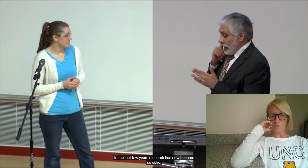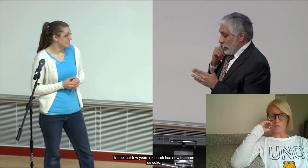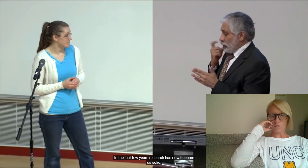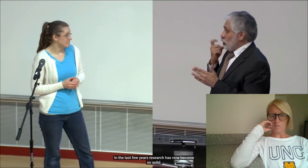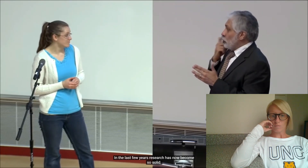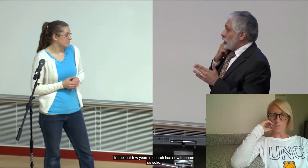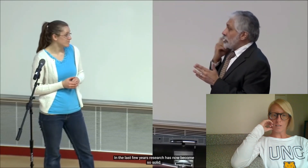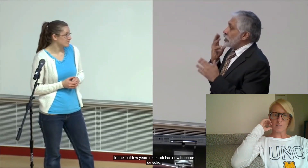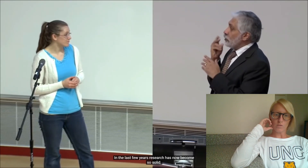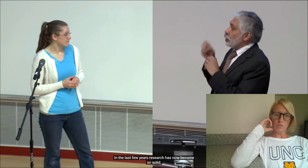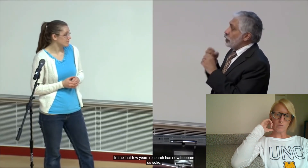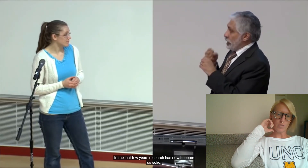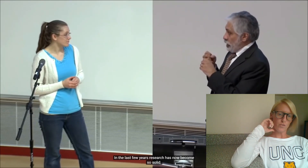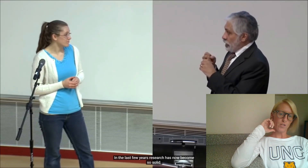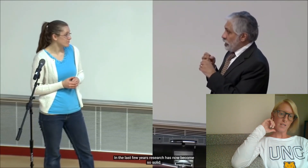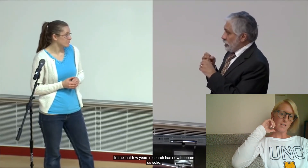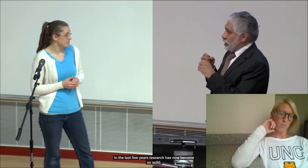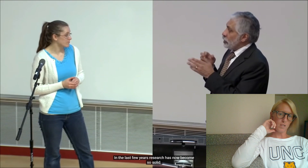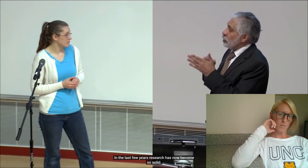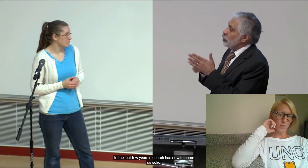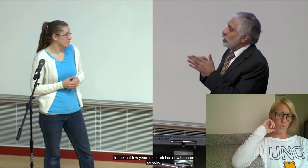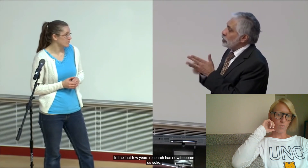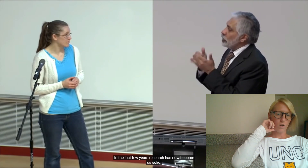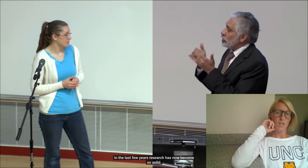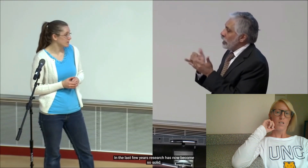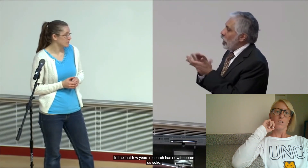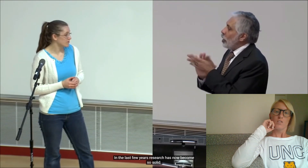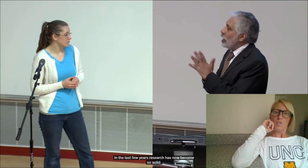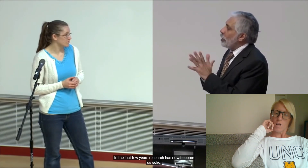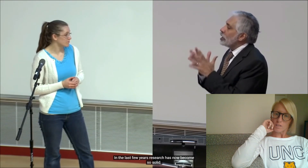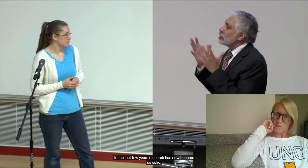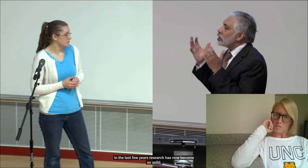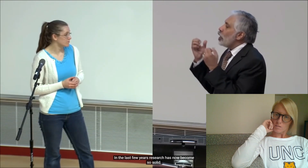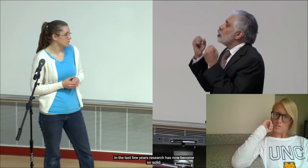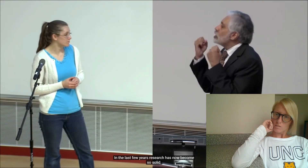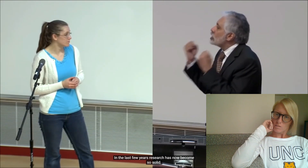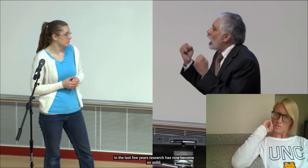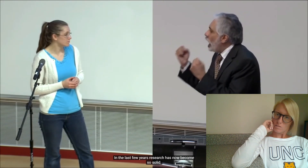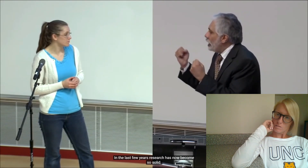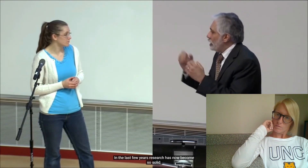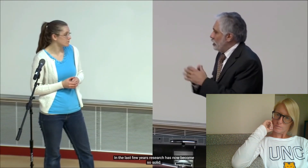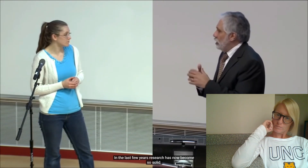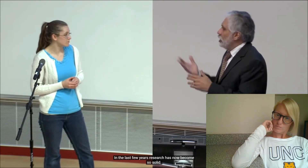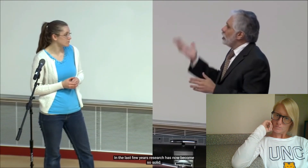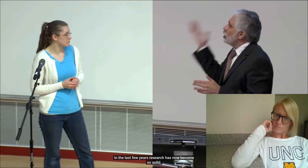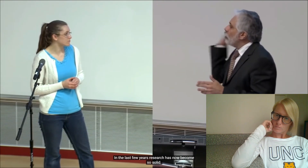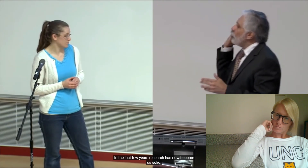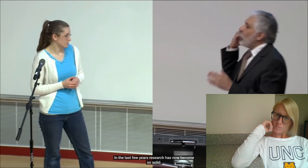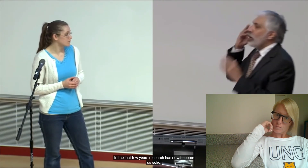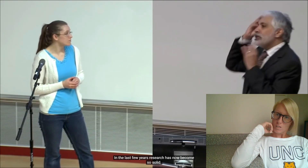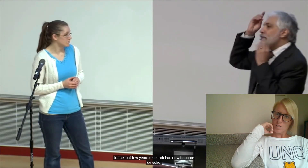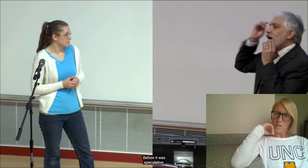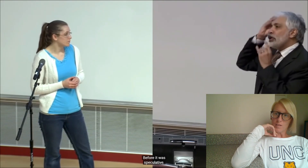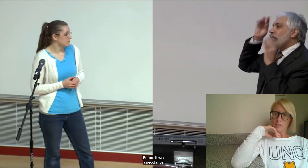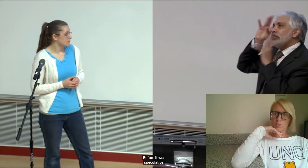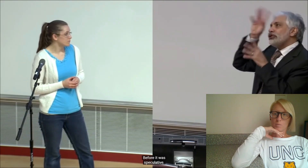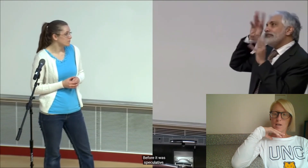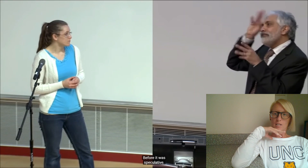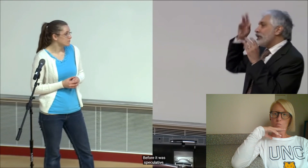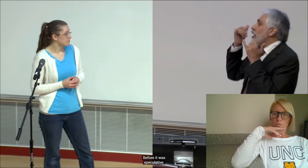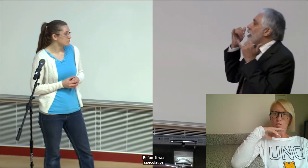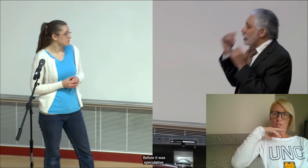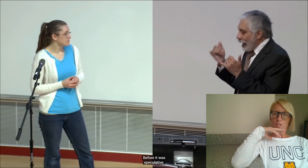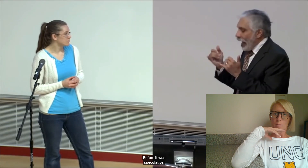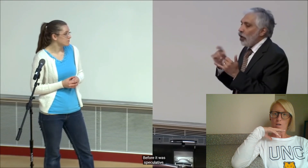a diagnosis. In the last few years, research has now become so In the last few years, solid research has now become so solid. than years